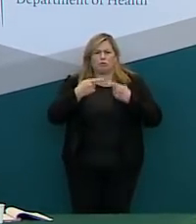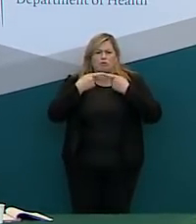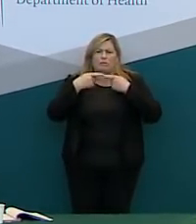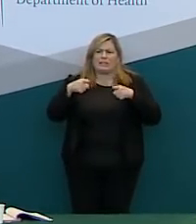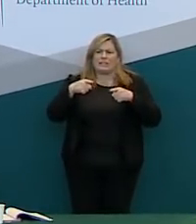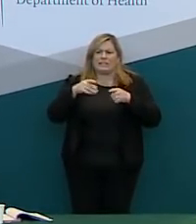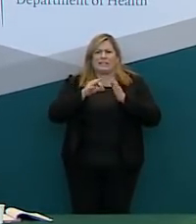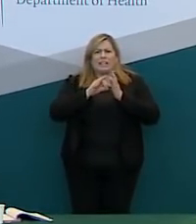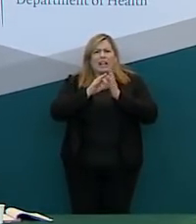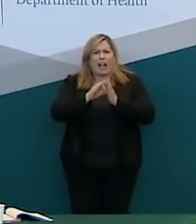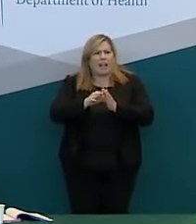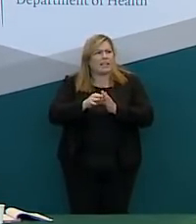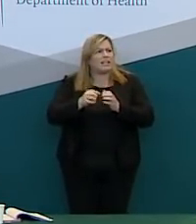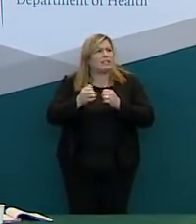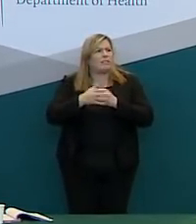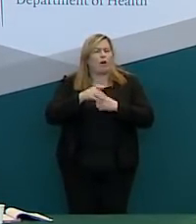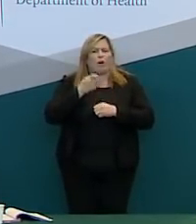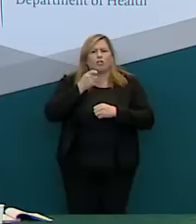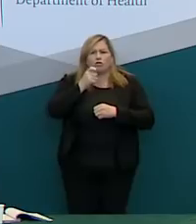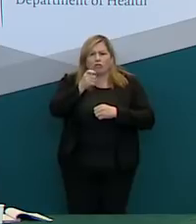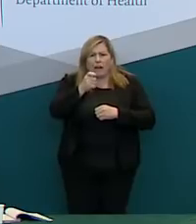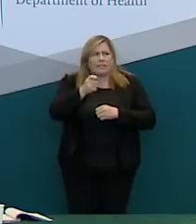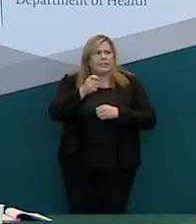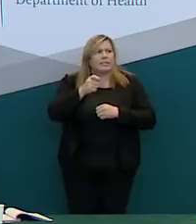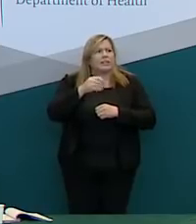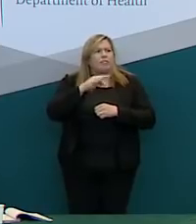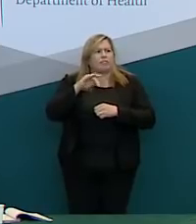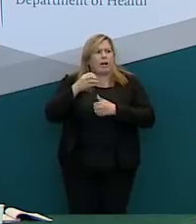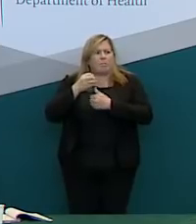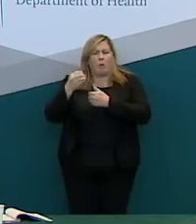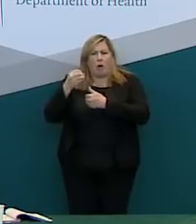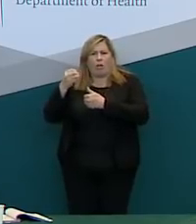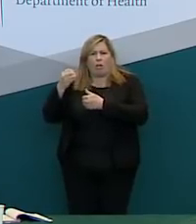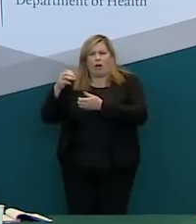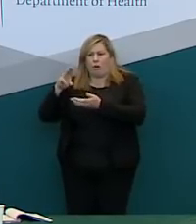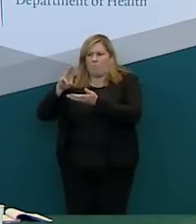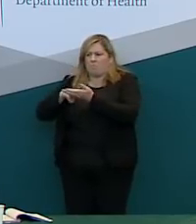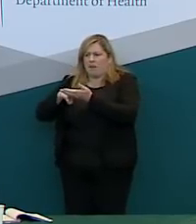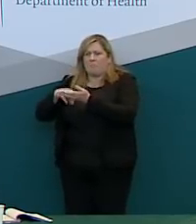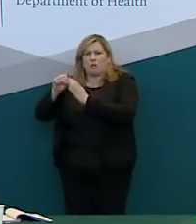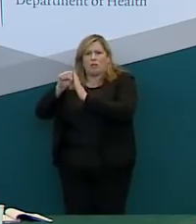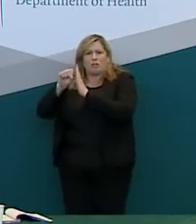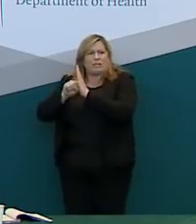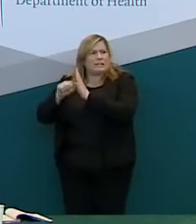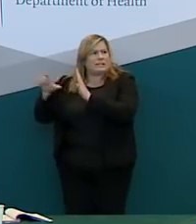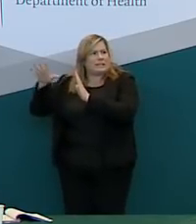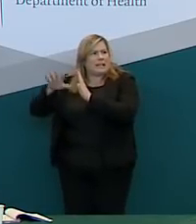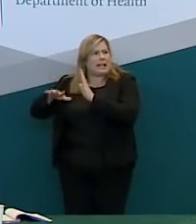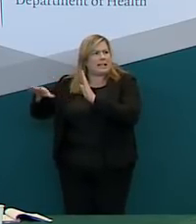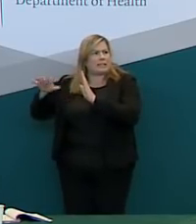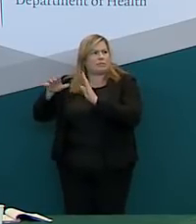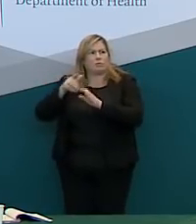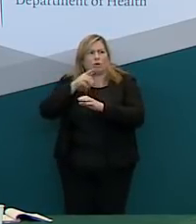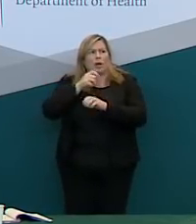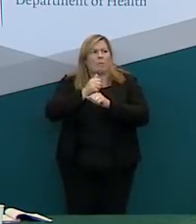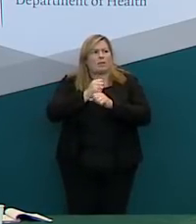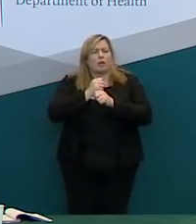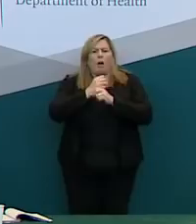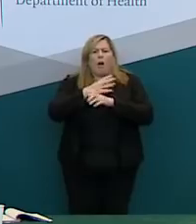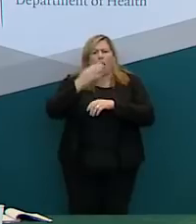of restrictions for travel in the bloc and among member states. You talked earlier about the All-Ireland approach in Gabriel Scally's